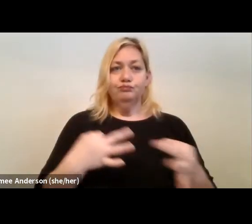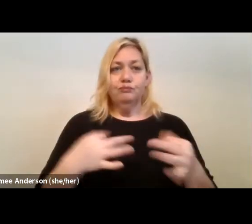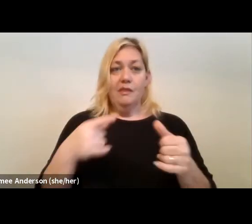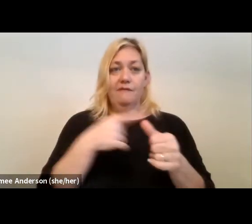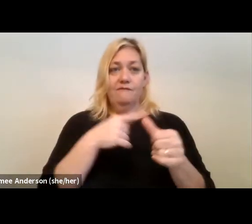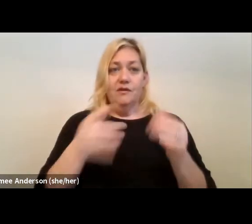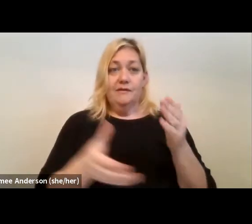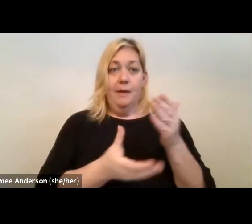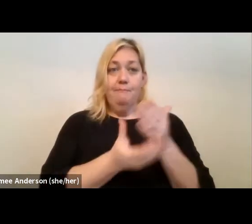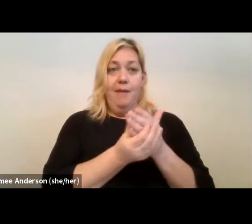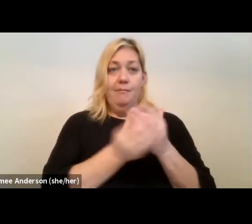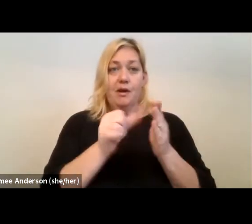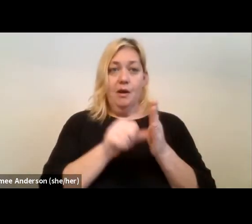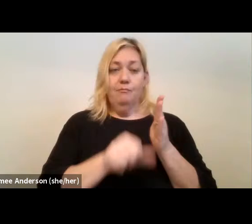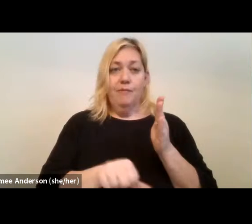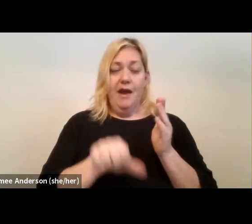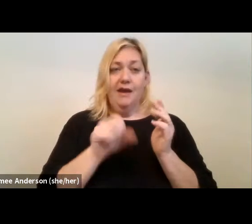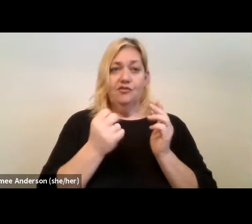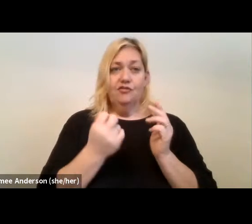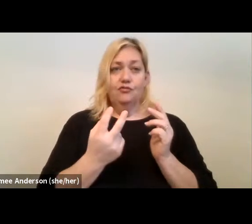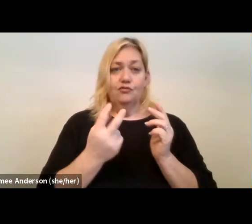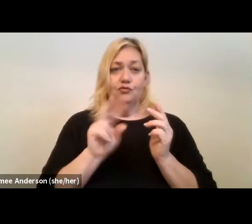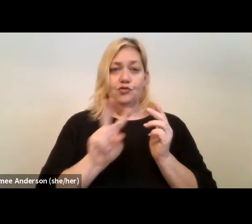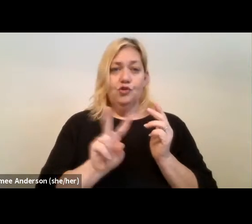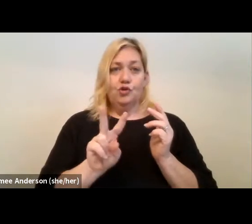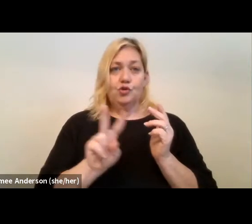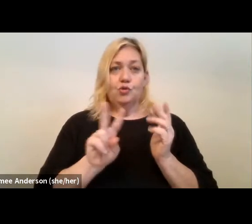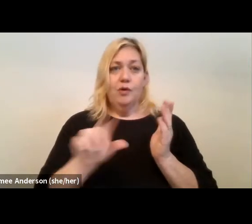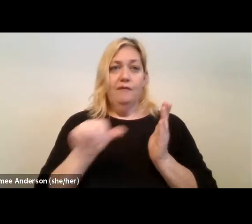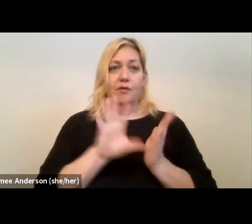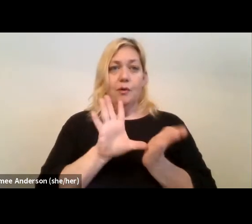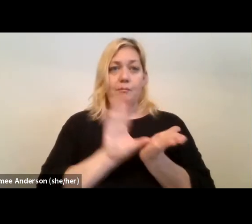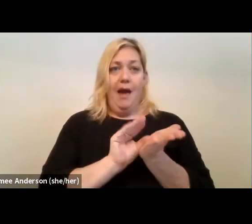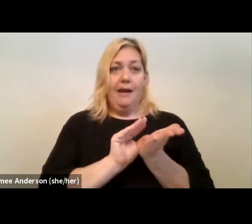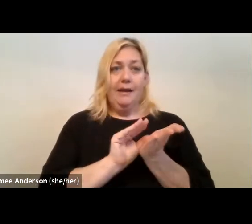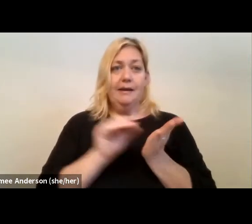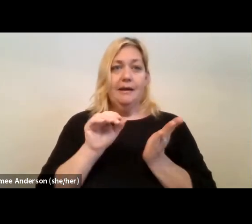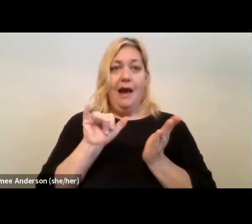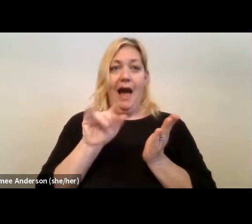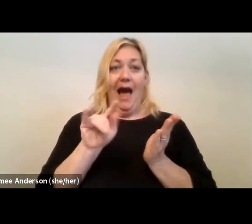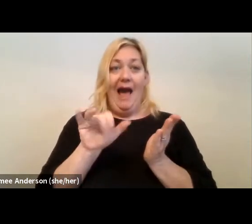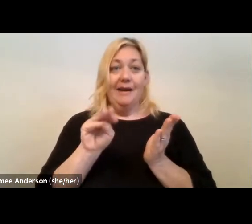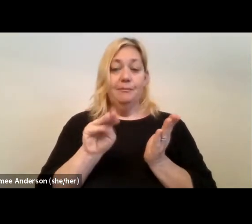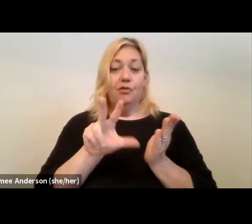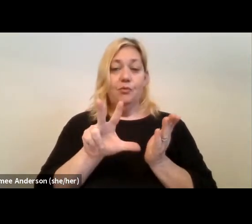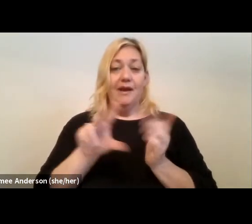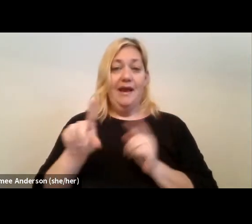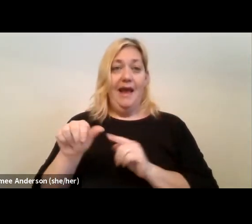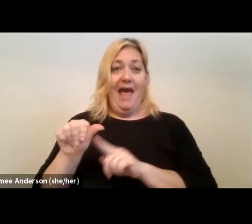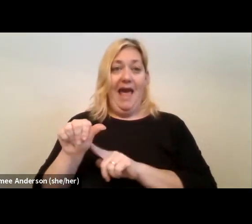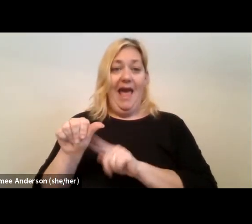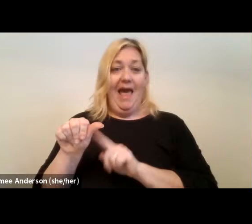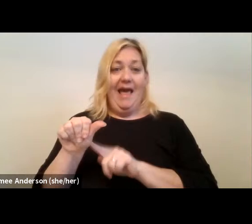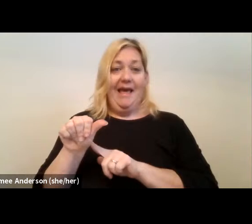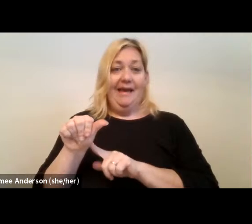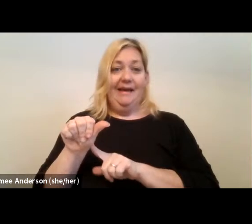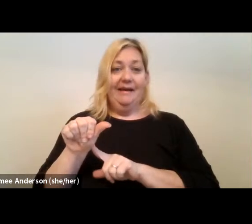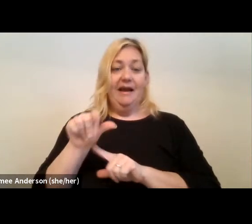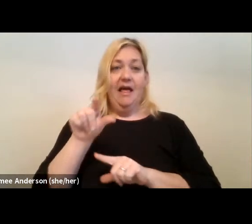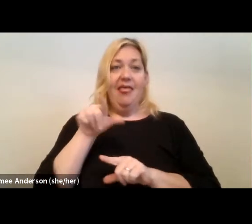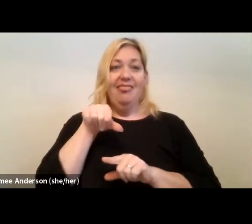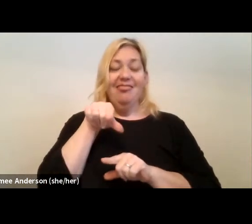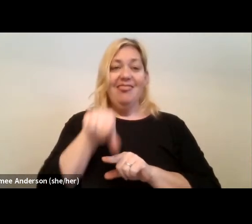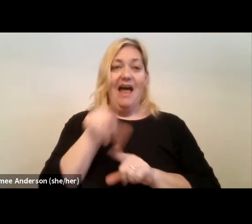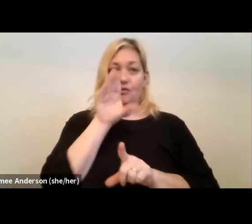amendment. It's on page 2 of your packet, item 3A. And that amendment is very straightforward. If